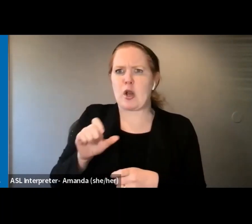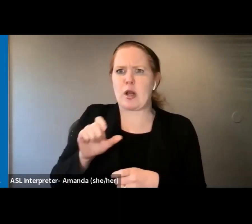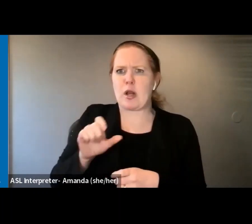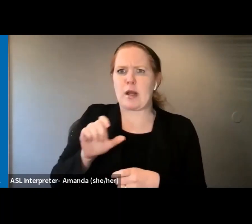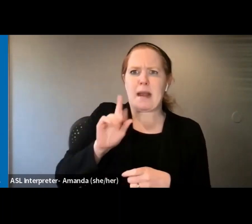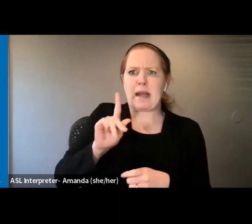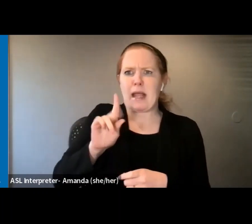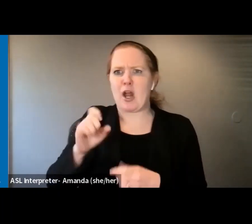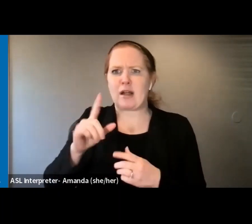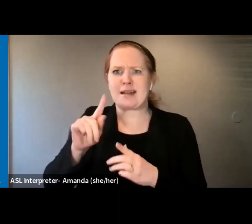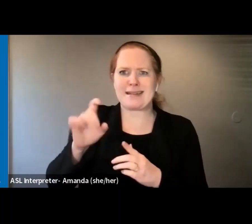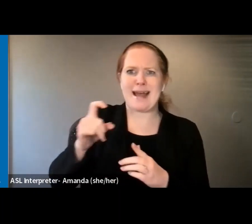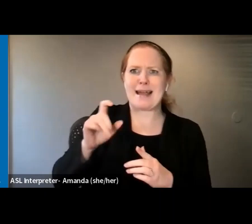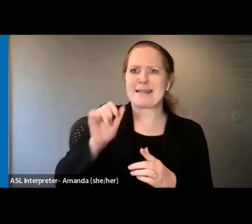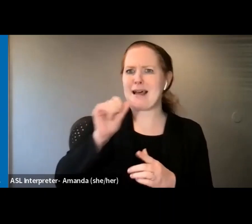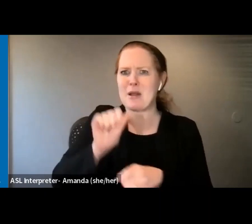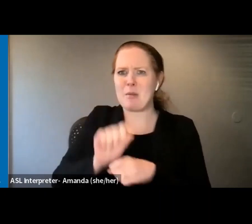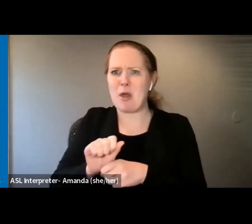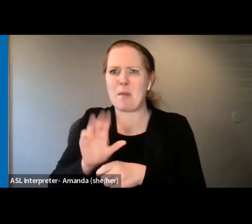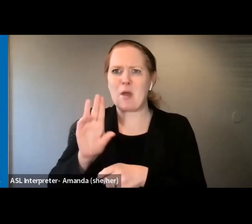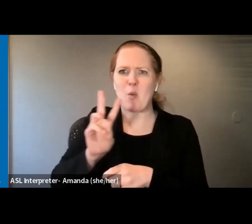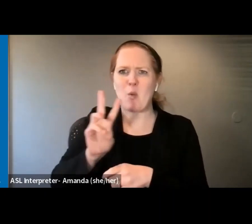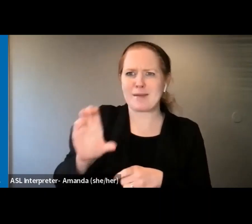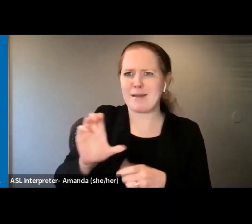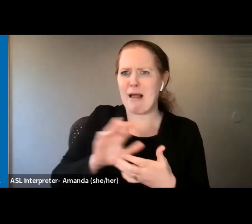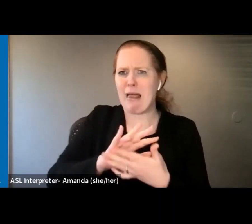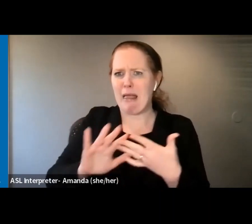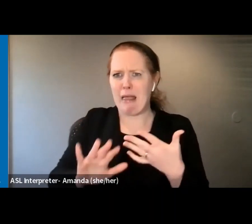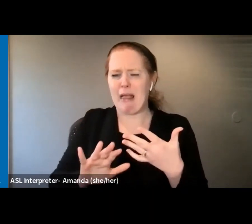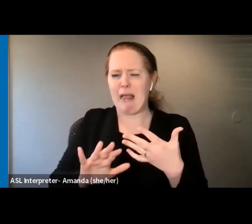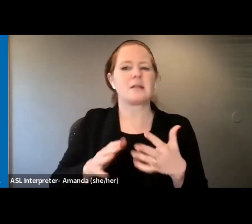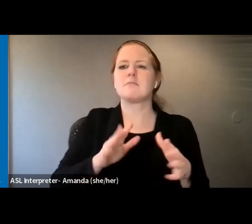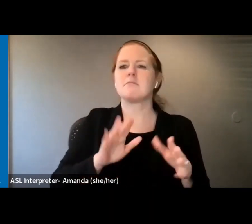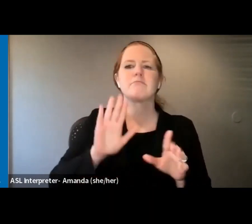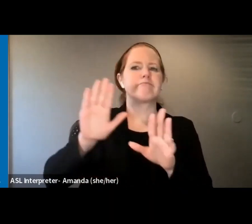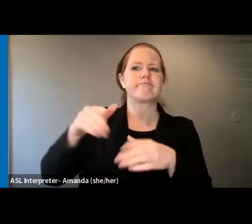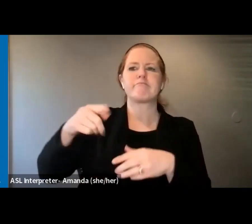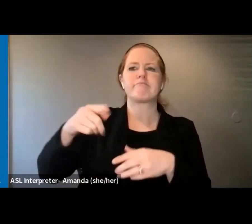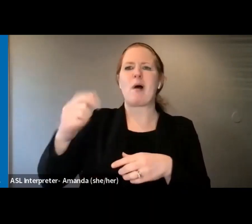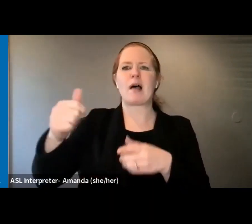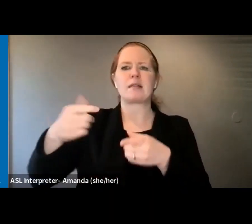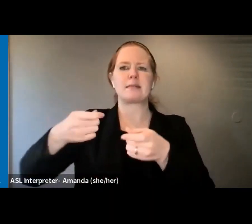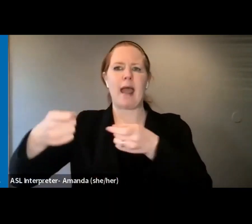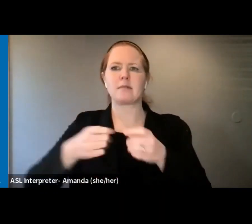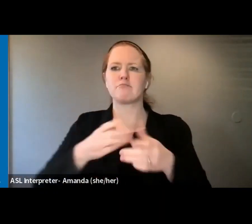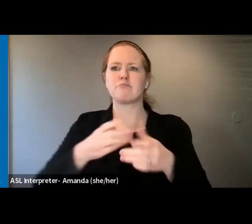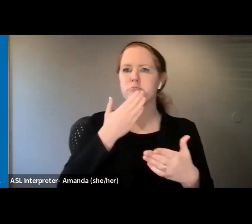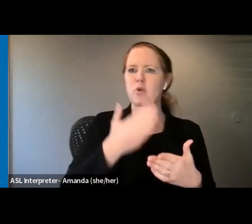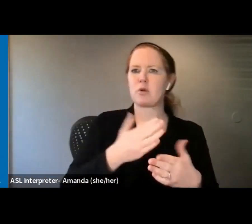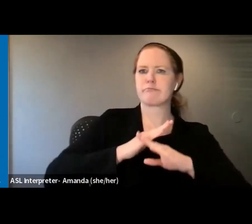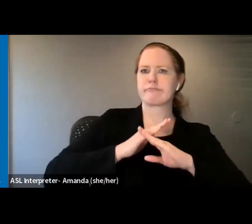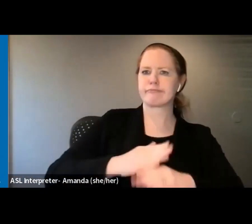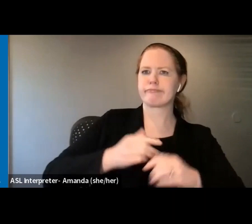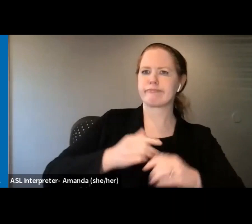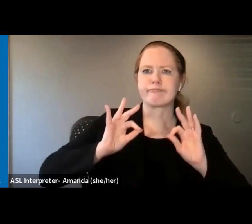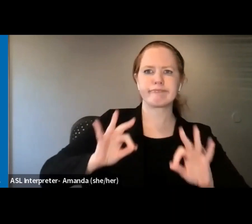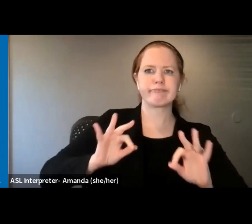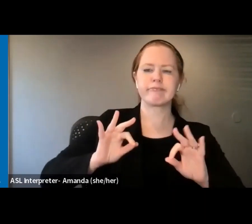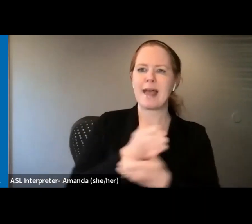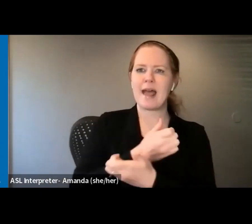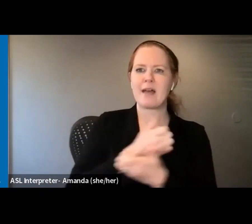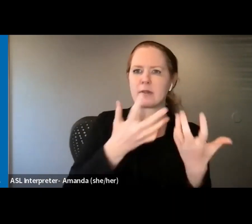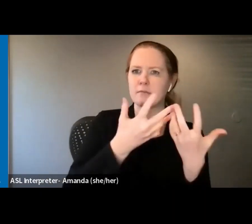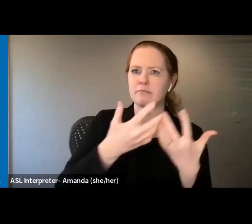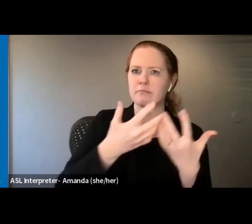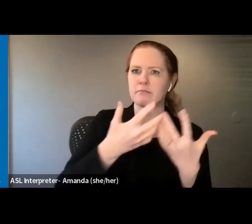and unemployment and workers' compensation. They can just kind of have it handled for them, and they're in good shape and they're protected, and everything is where it needs to